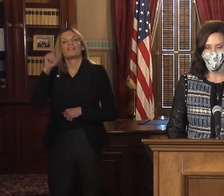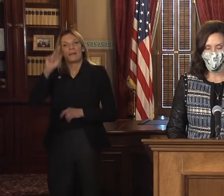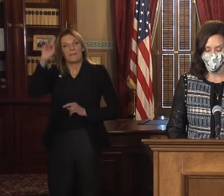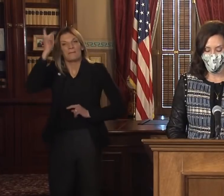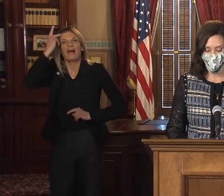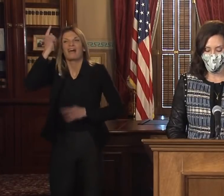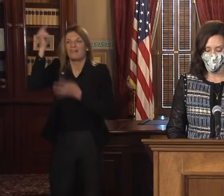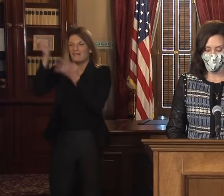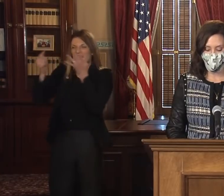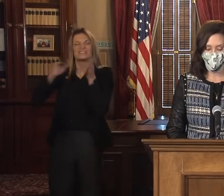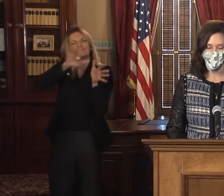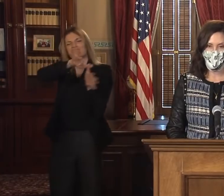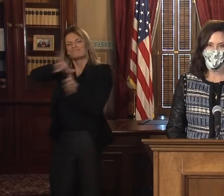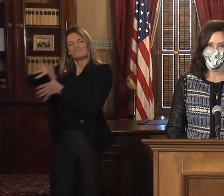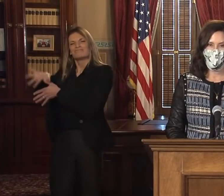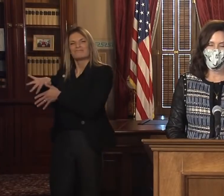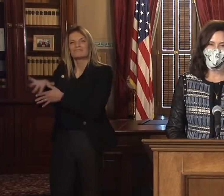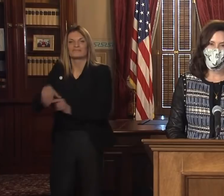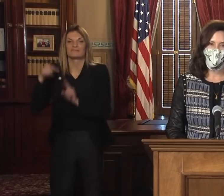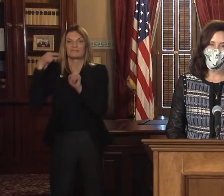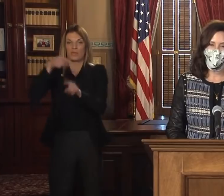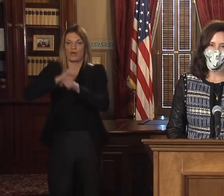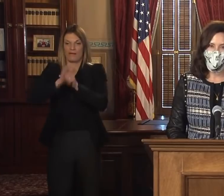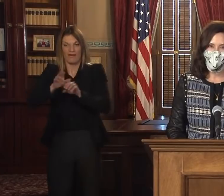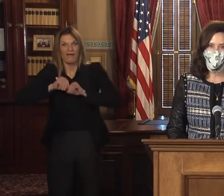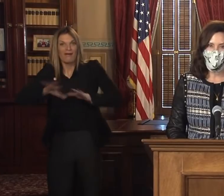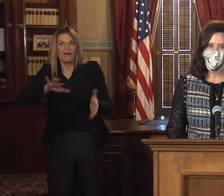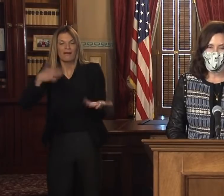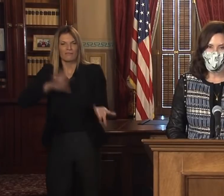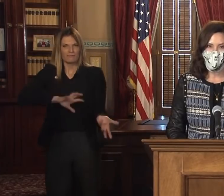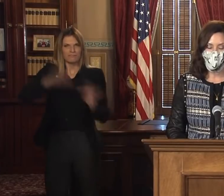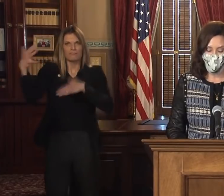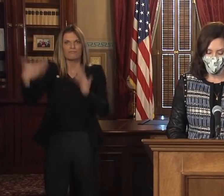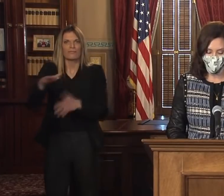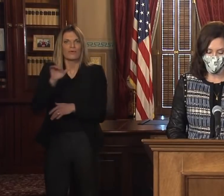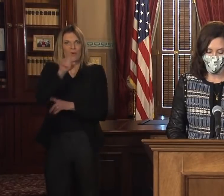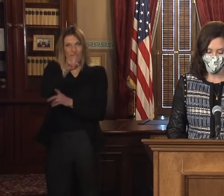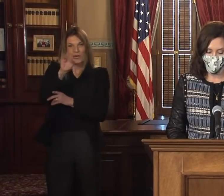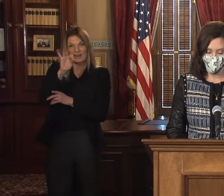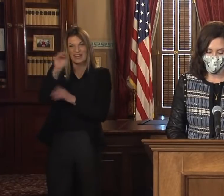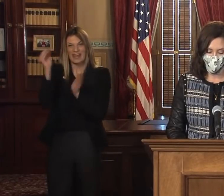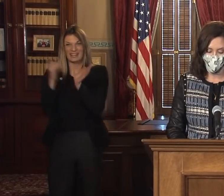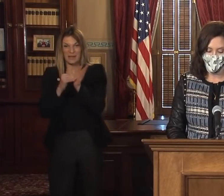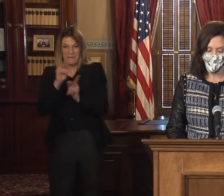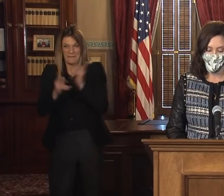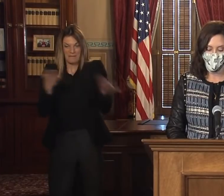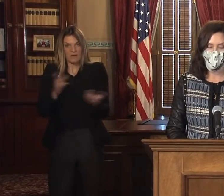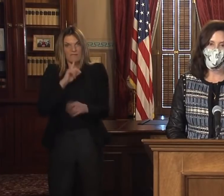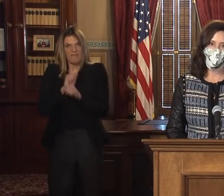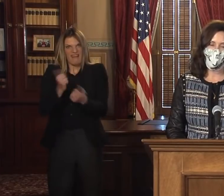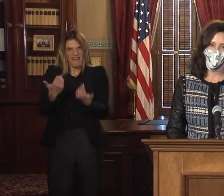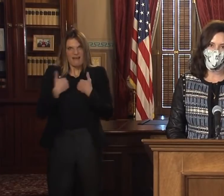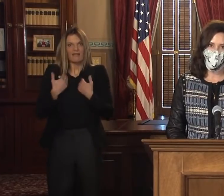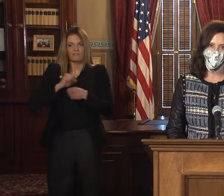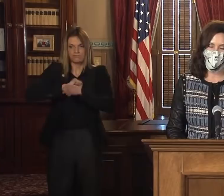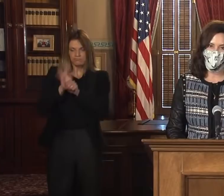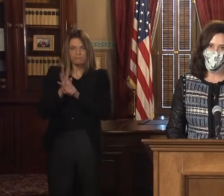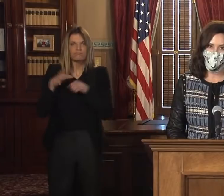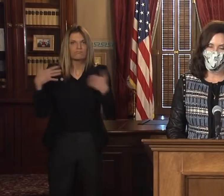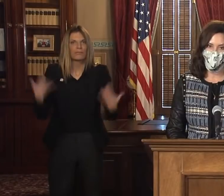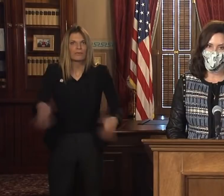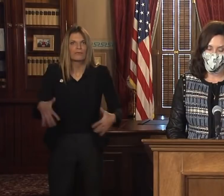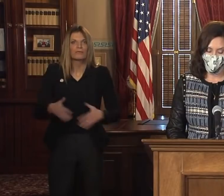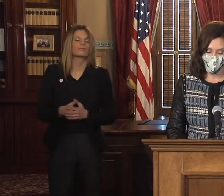has ravaged our state, infecting more than 190,000 Michiganders and taking the lives of